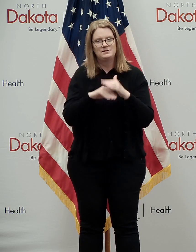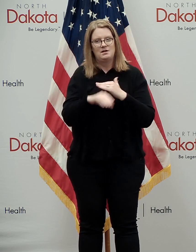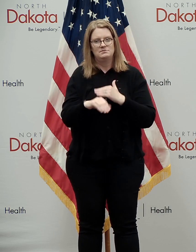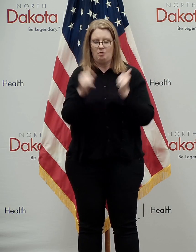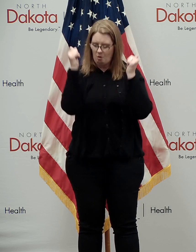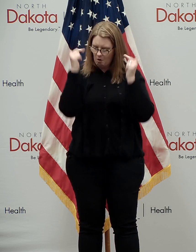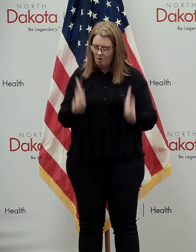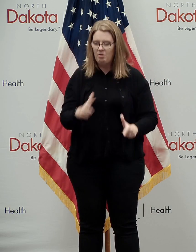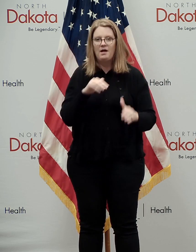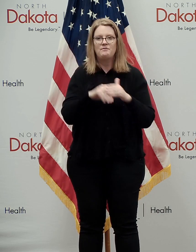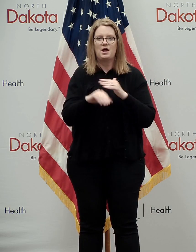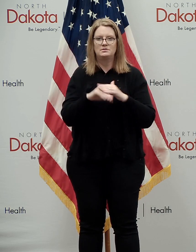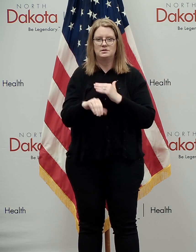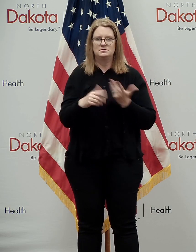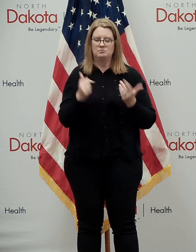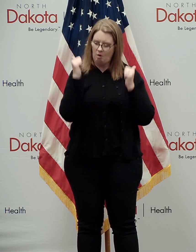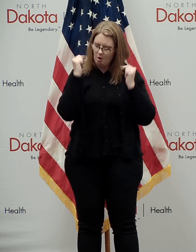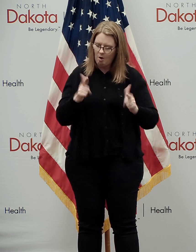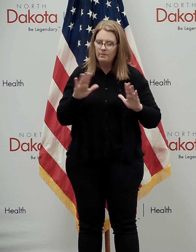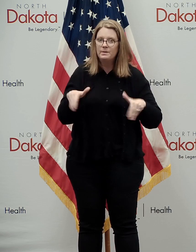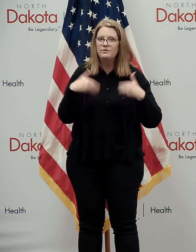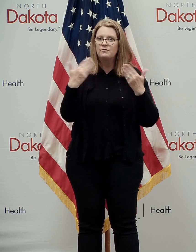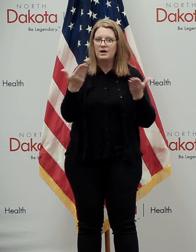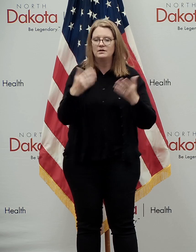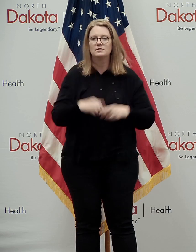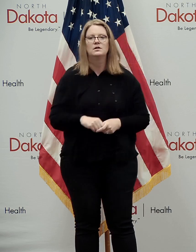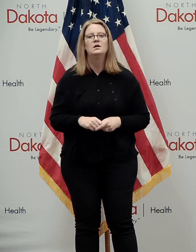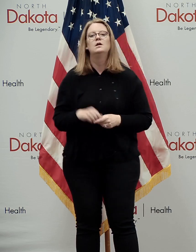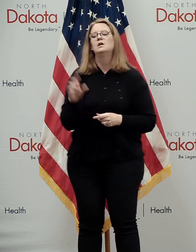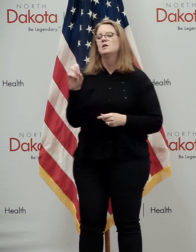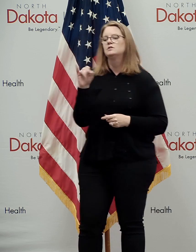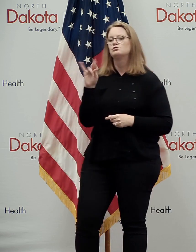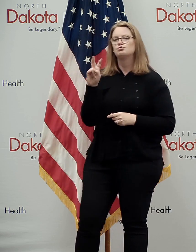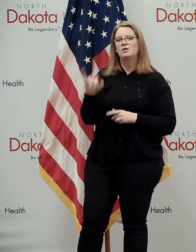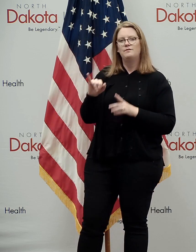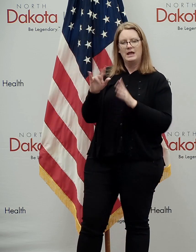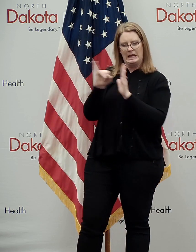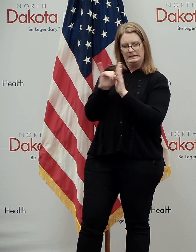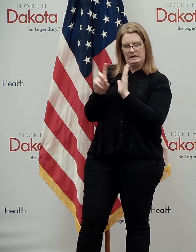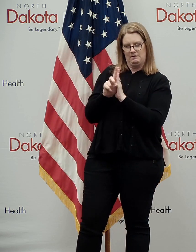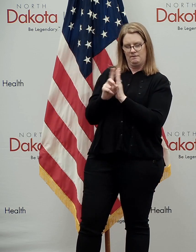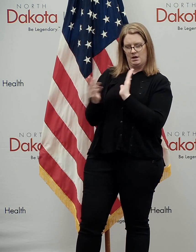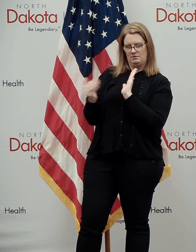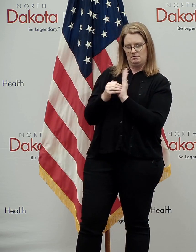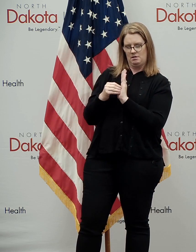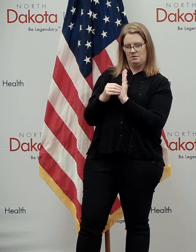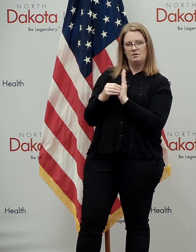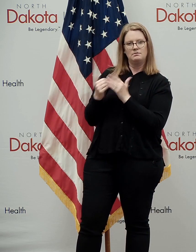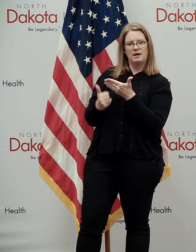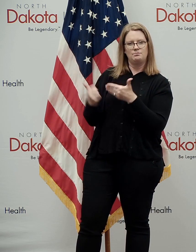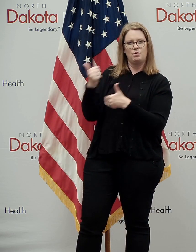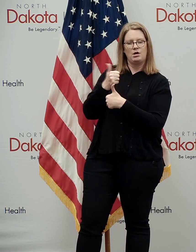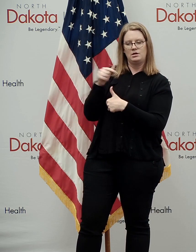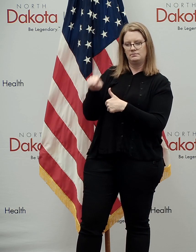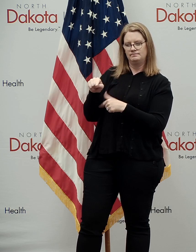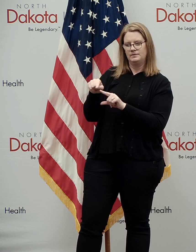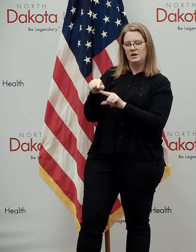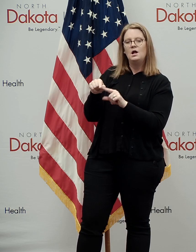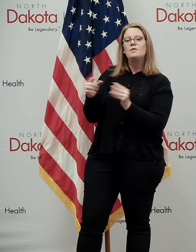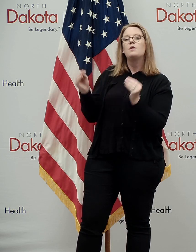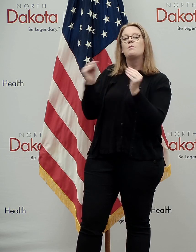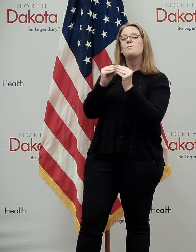Path. The survey results identified another priority, and that was to provide more support for